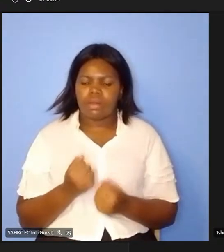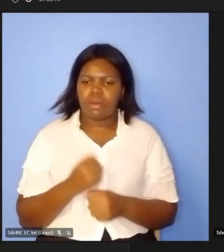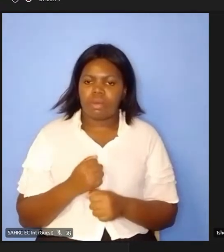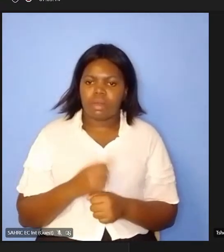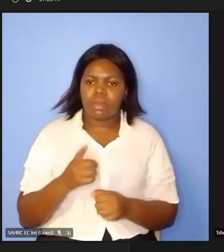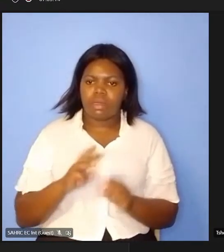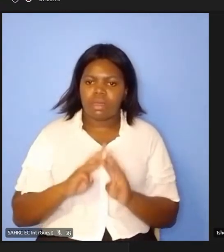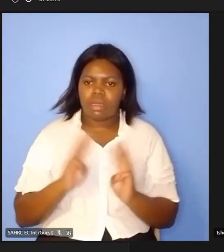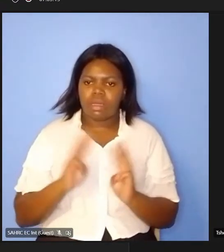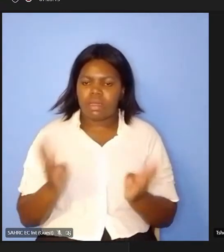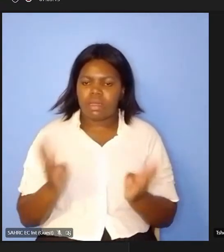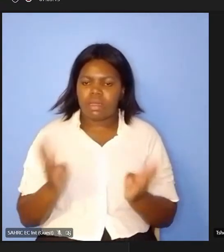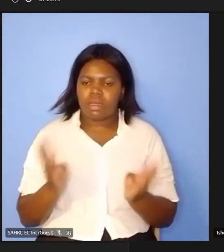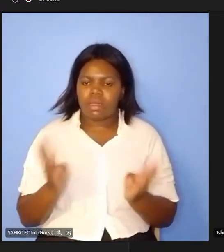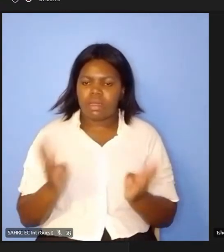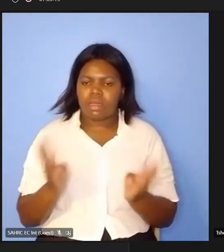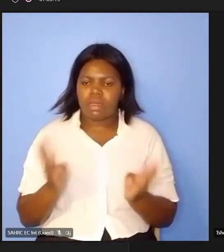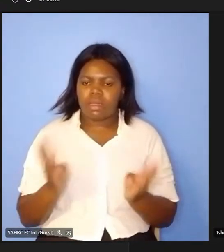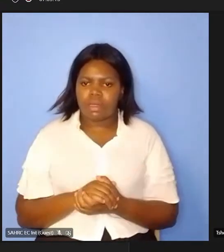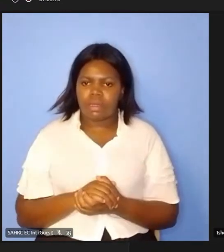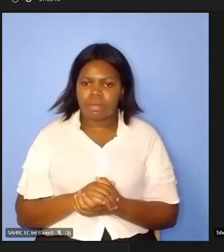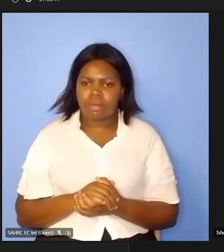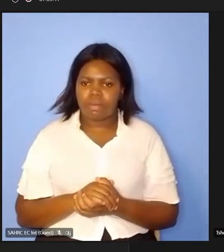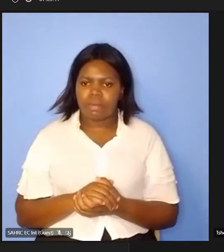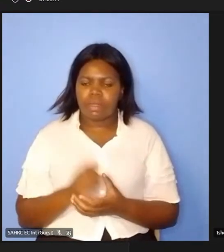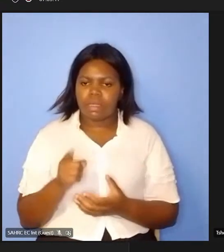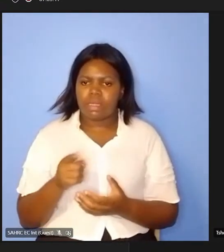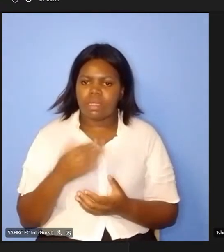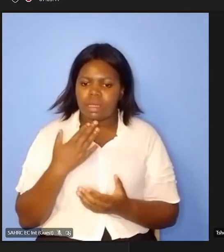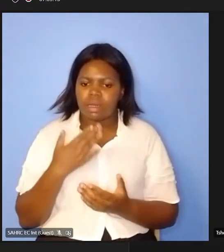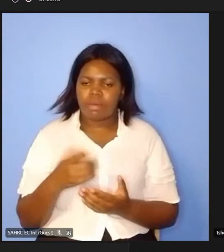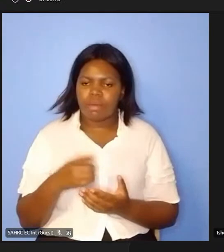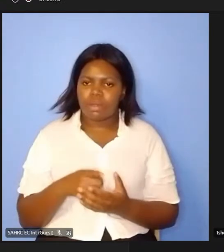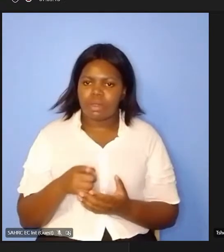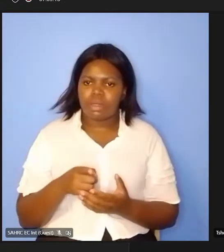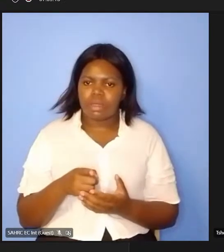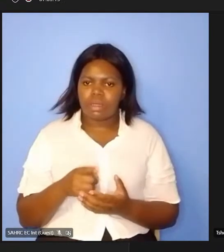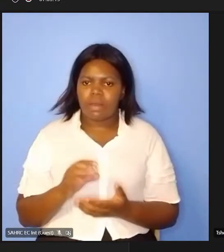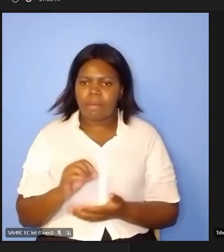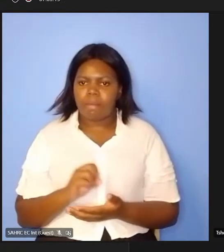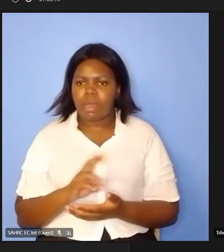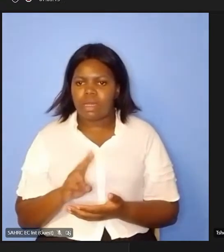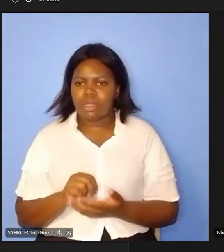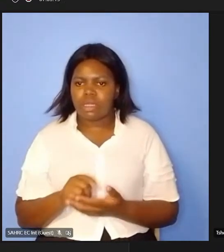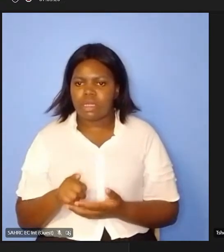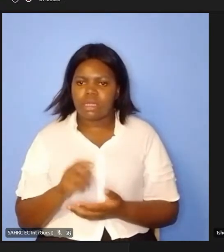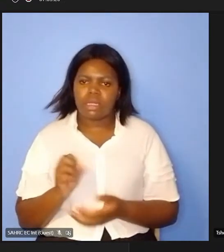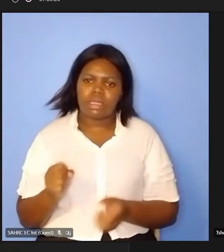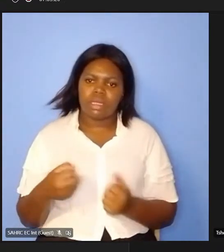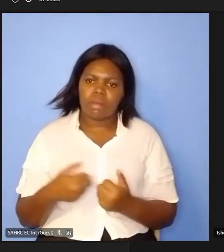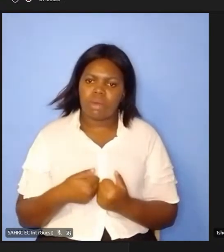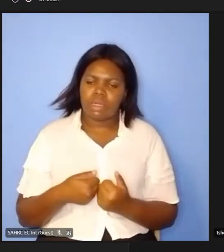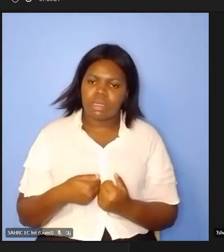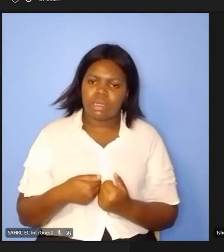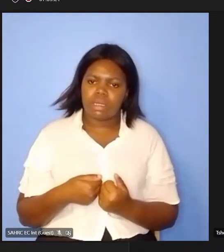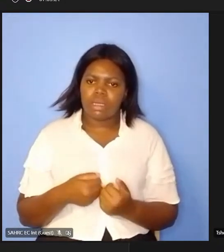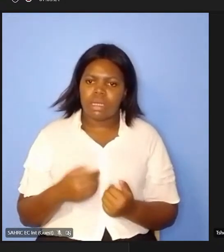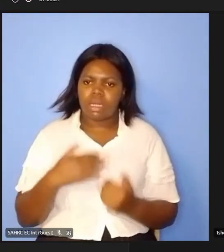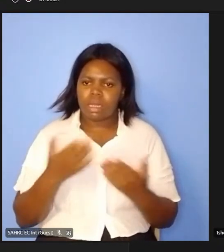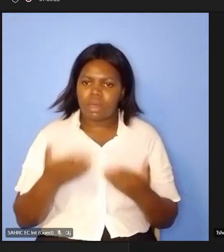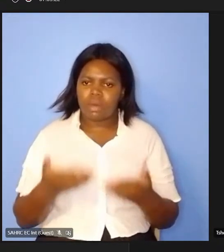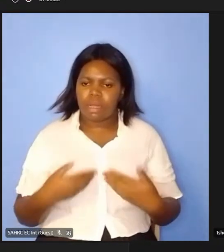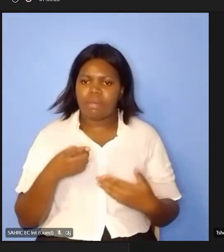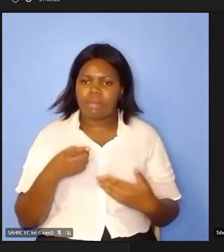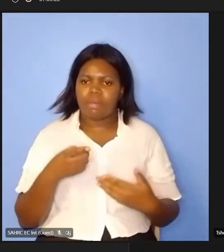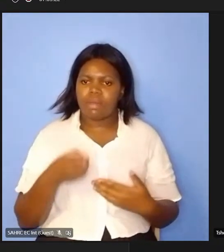Rights Commission and reach out to your office in instances where violations are brought to our attention. And I welcome that. And I do think